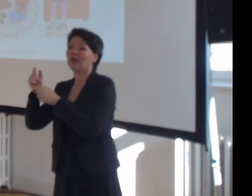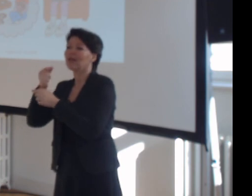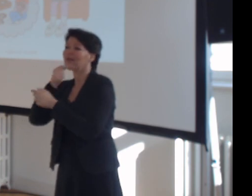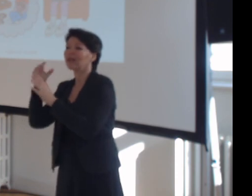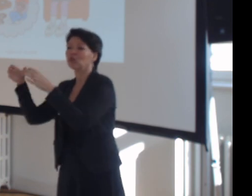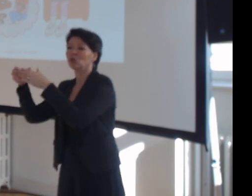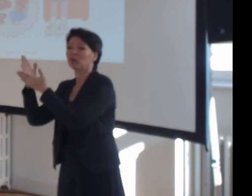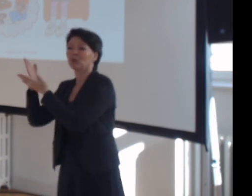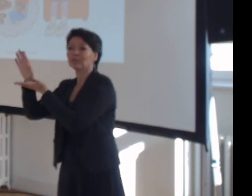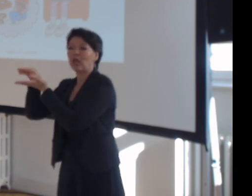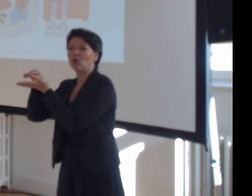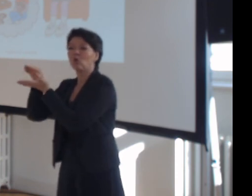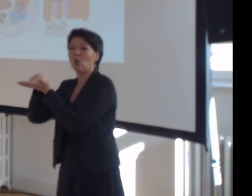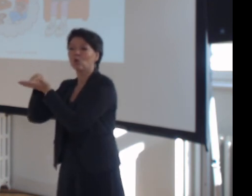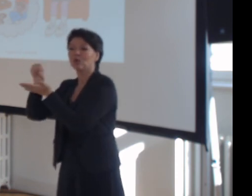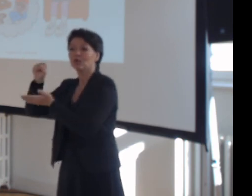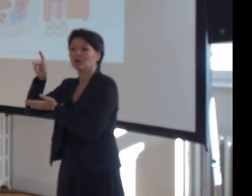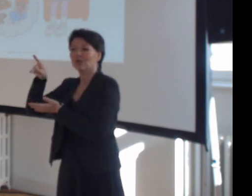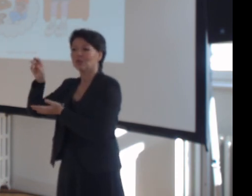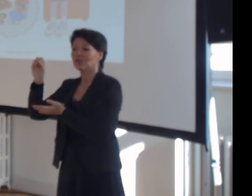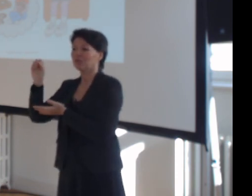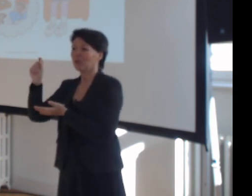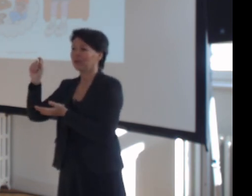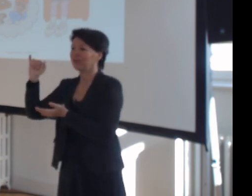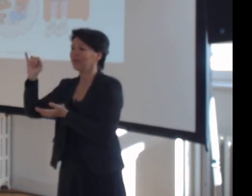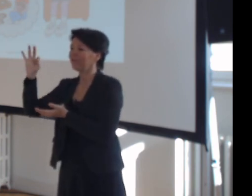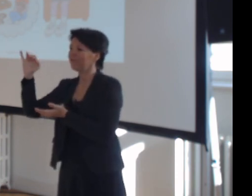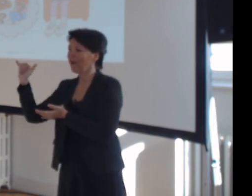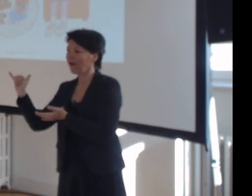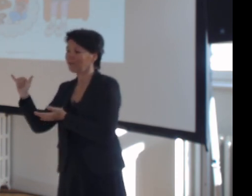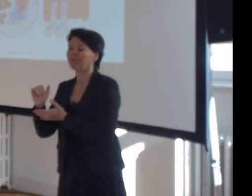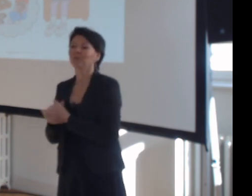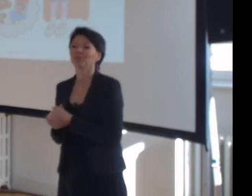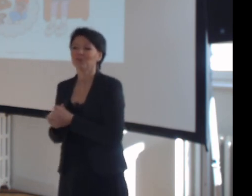on Spotify. And what he found was that people tended to